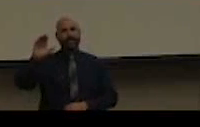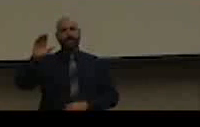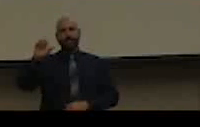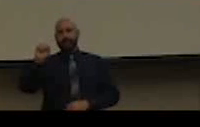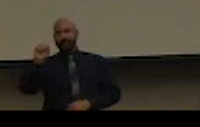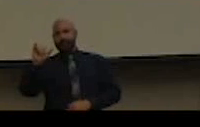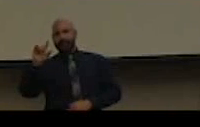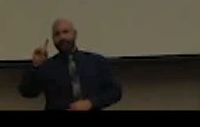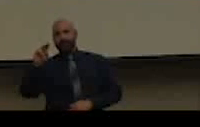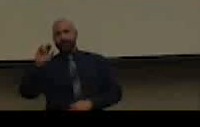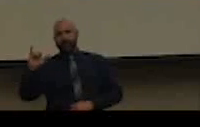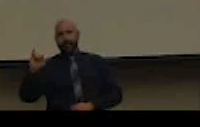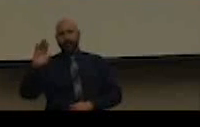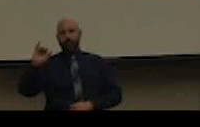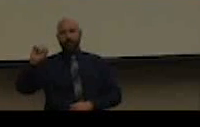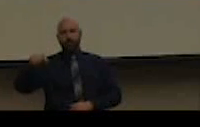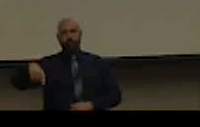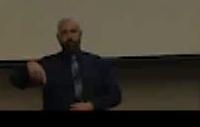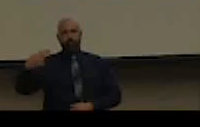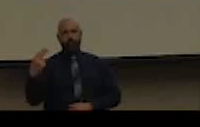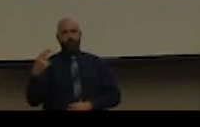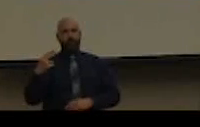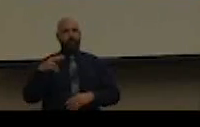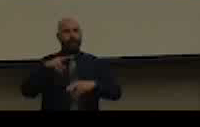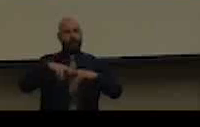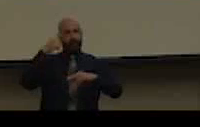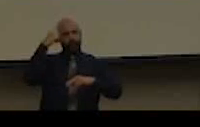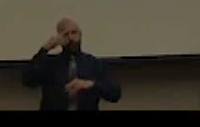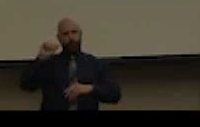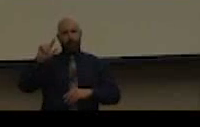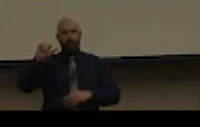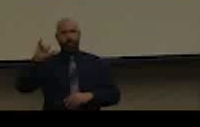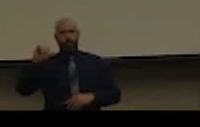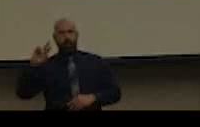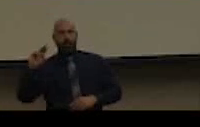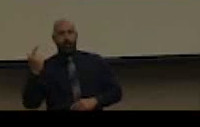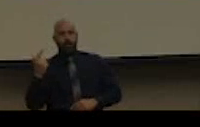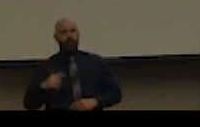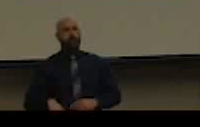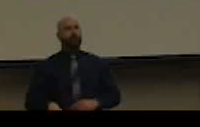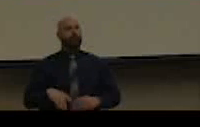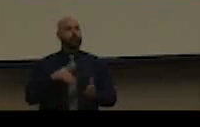Jessica Bygum. Here. Dr. Michelle Lavio Brunson.